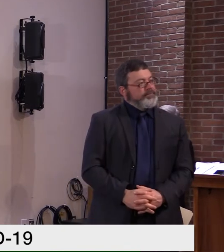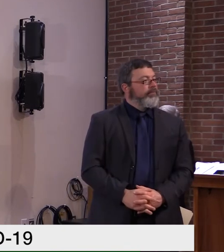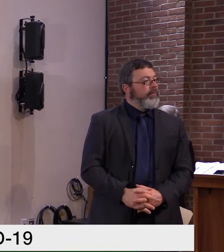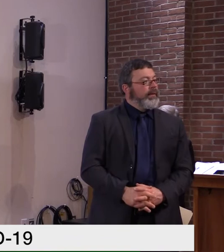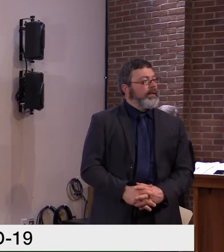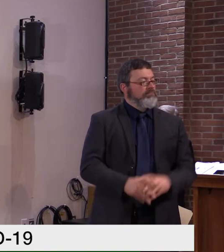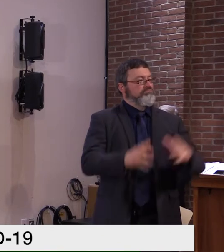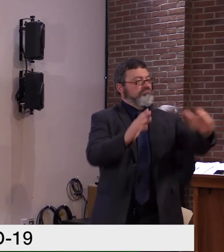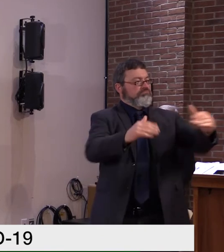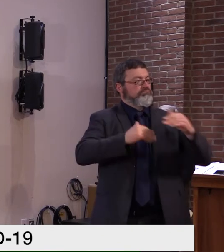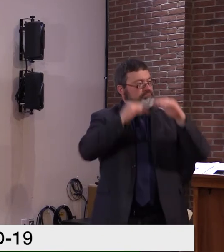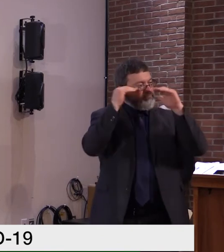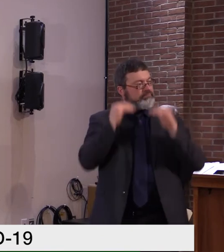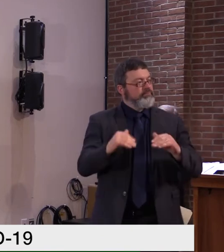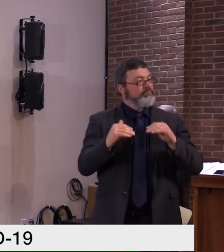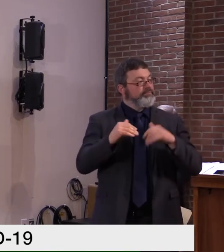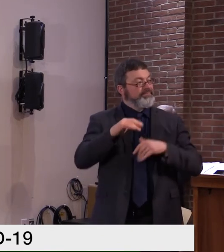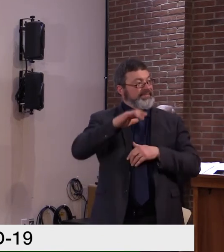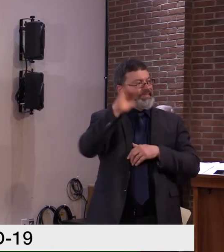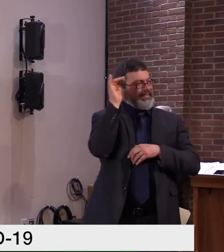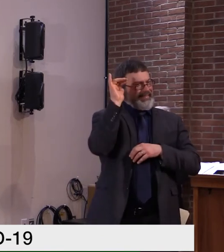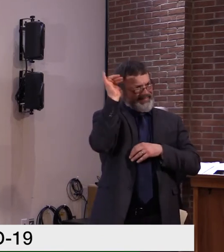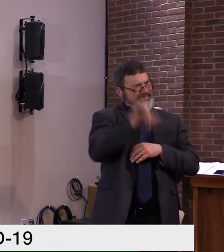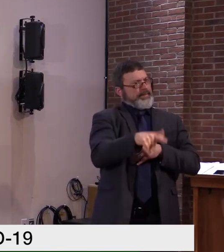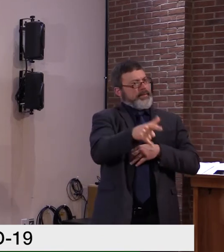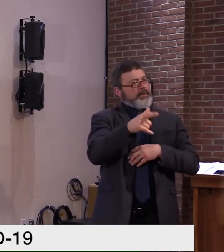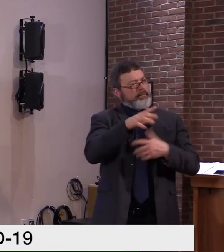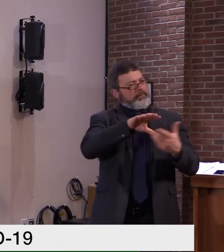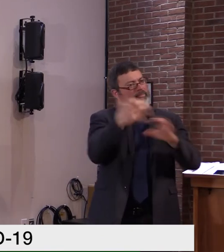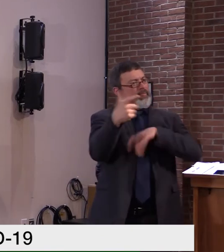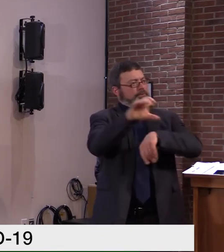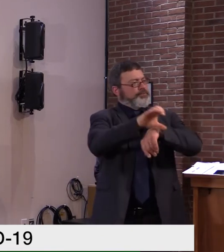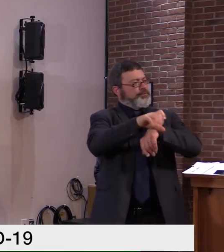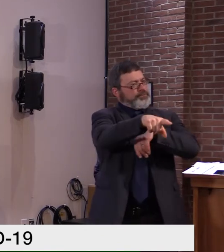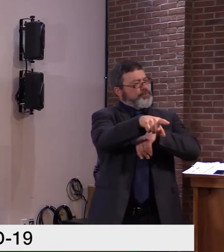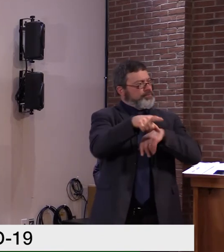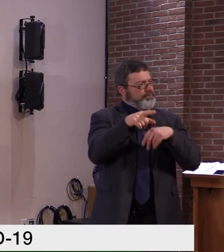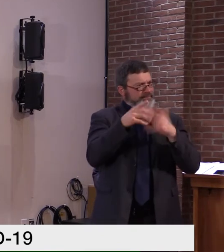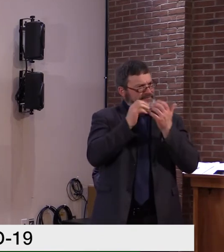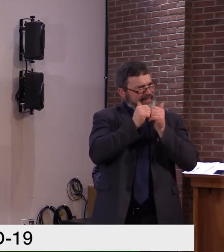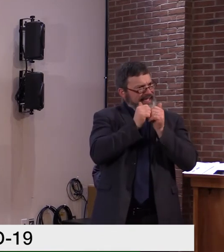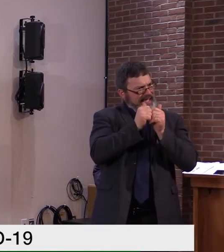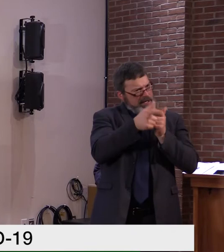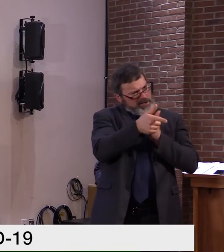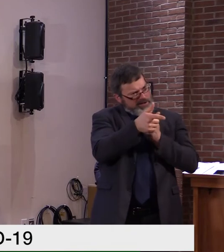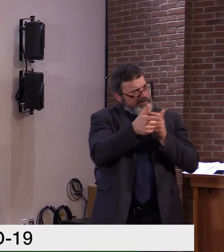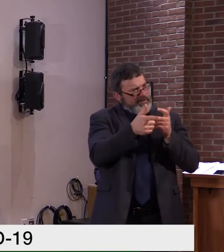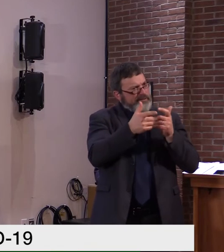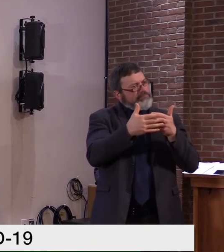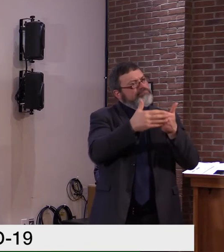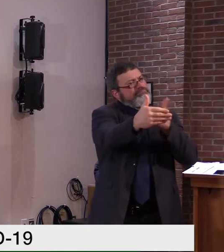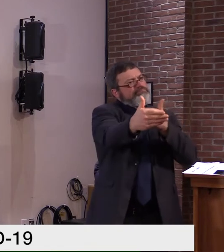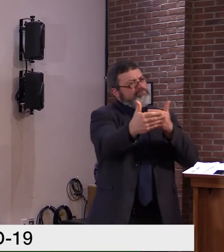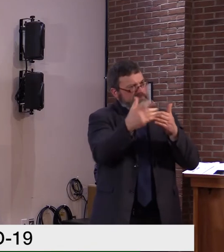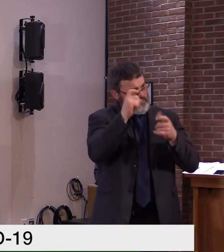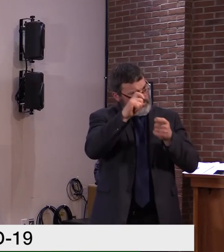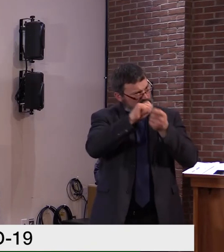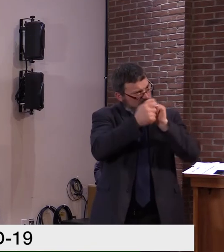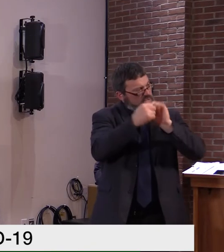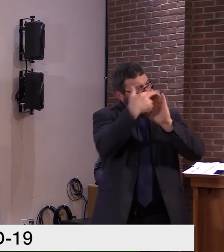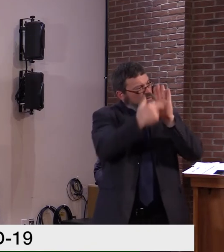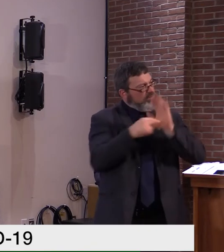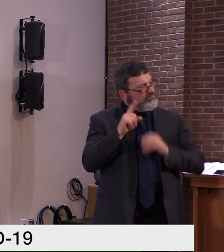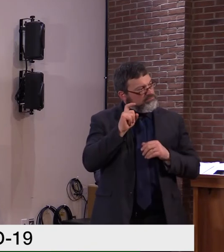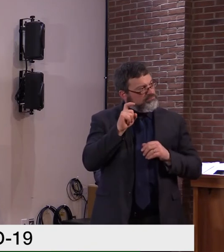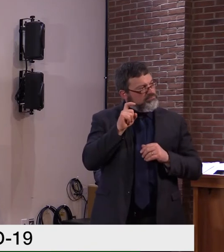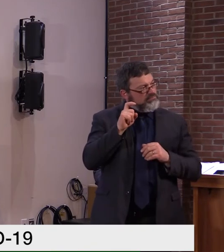operating and the guidance that they need to follow. Does anyone know whether the Irisburg Church was